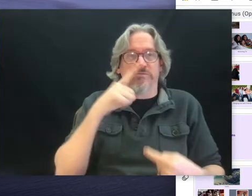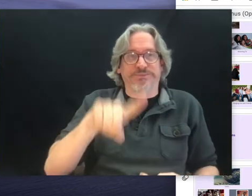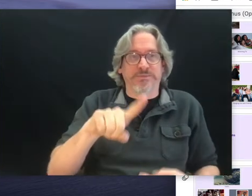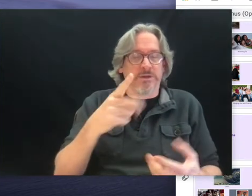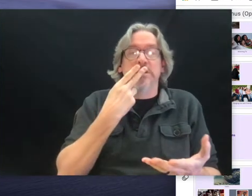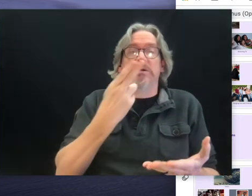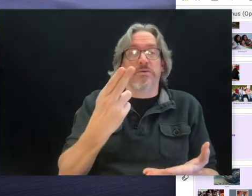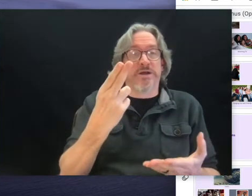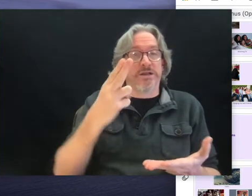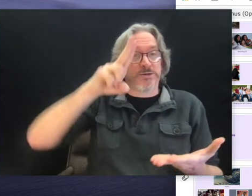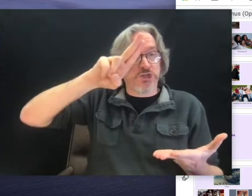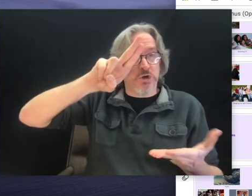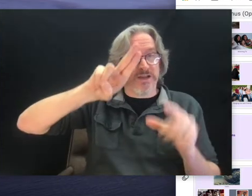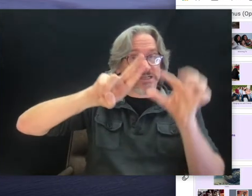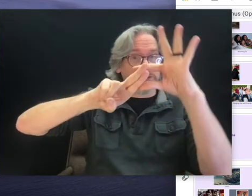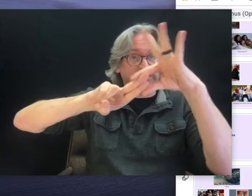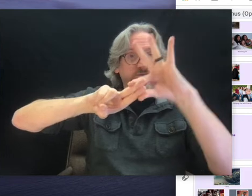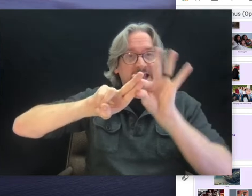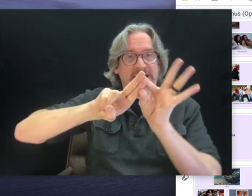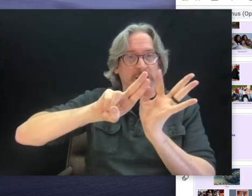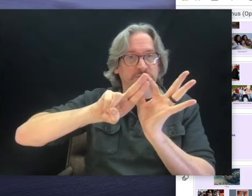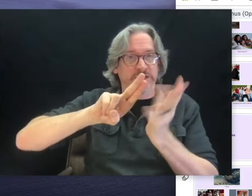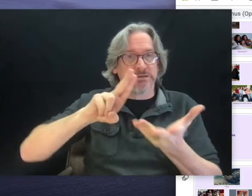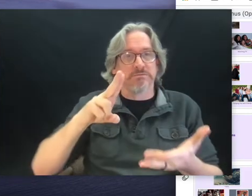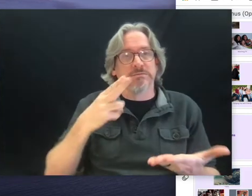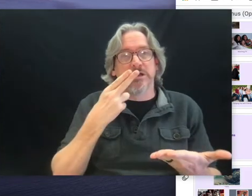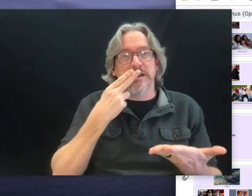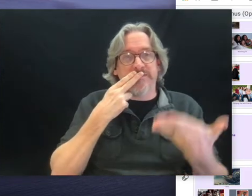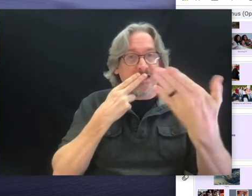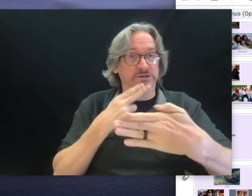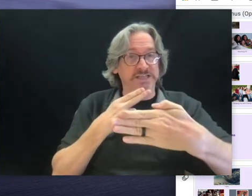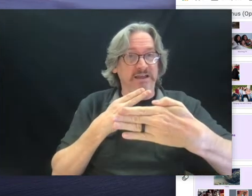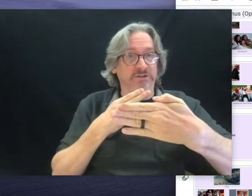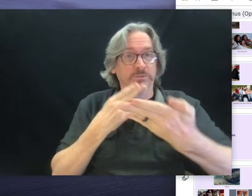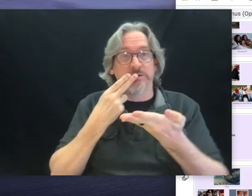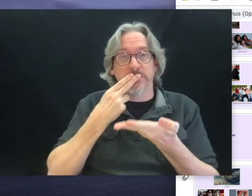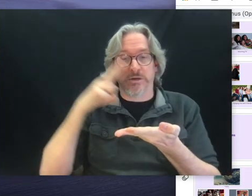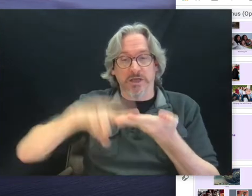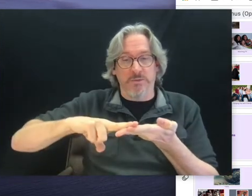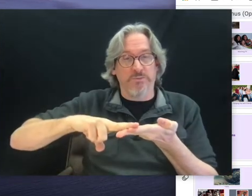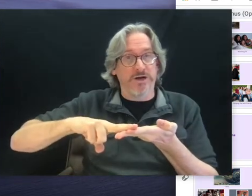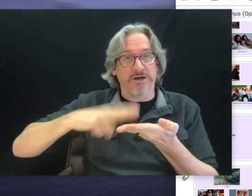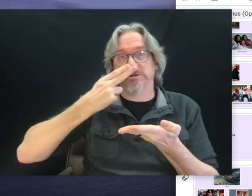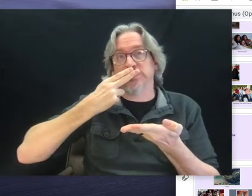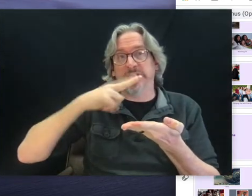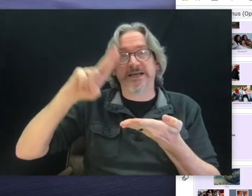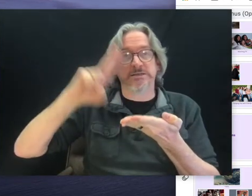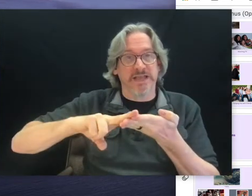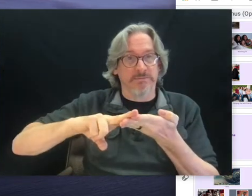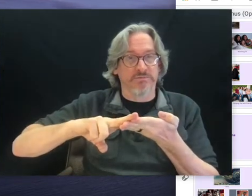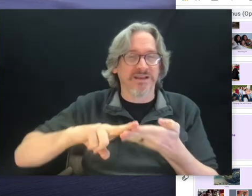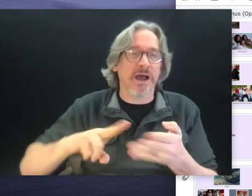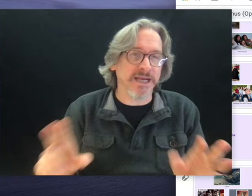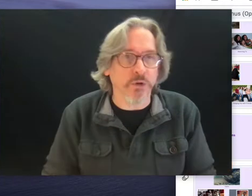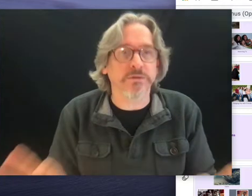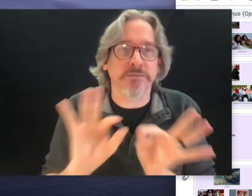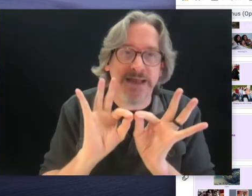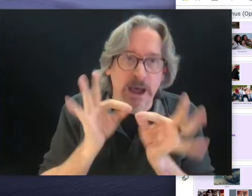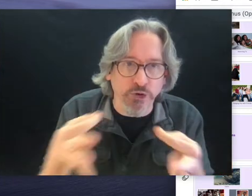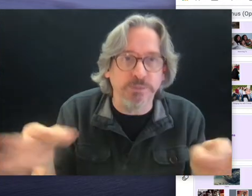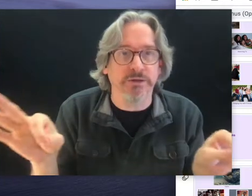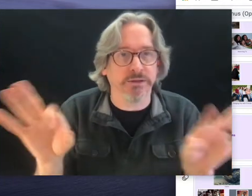right? We want it to show that it's sort of a flat object. And then here's the envelope, and we put it on here. So lick stamp. Now I